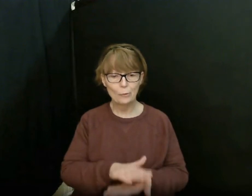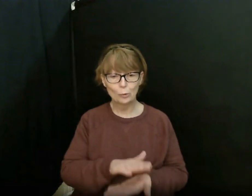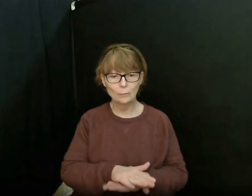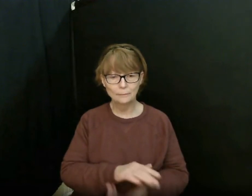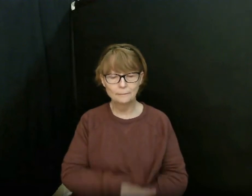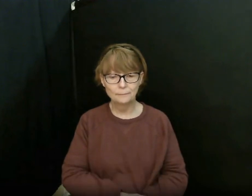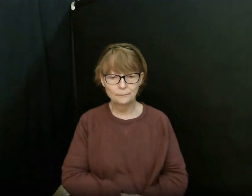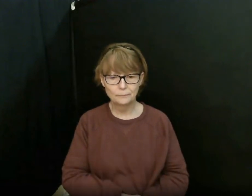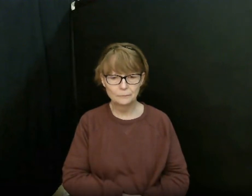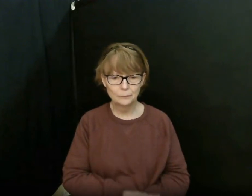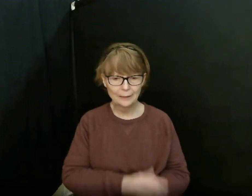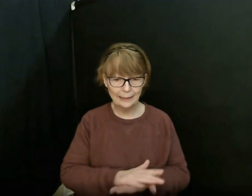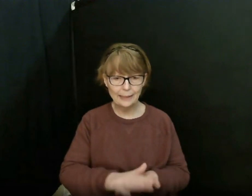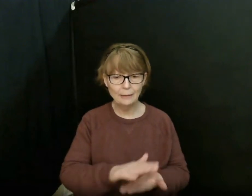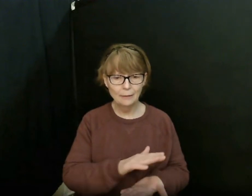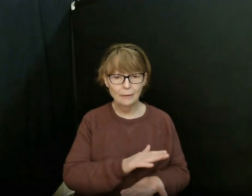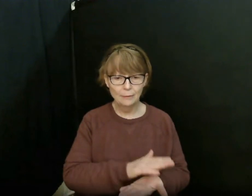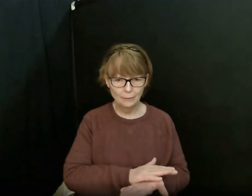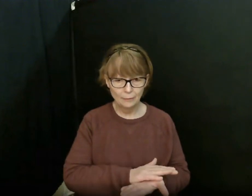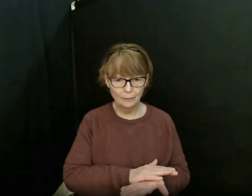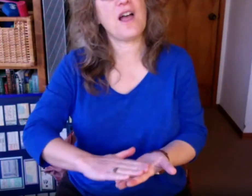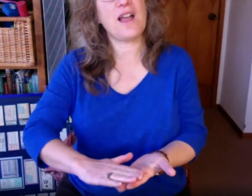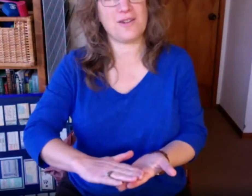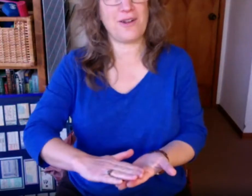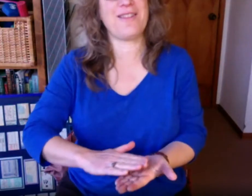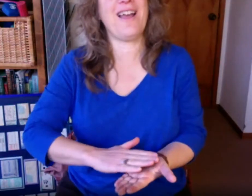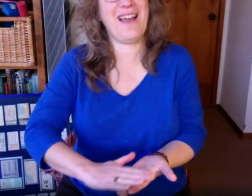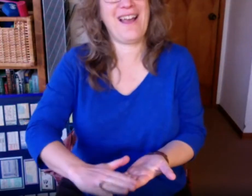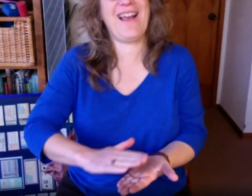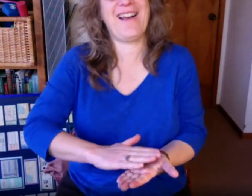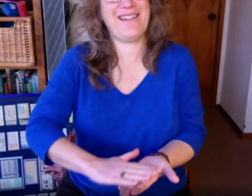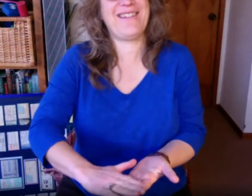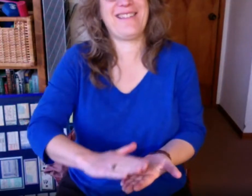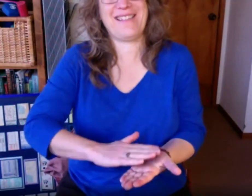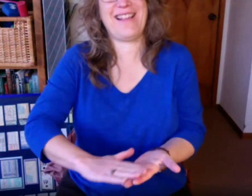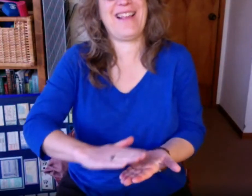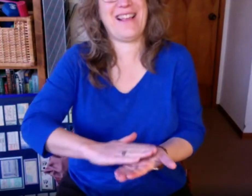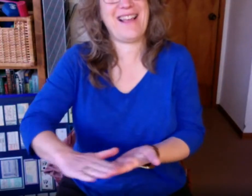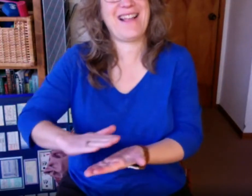then this is a sign I use a lot around the house. I know.